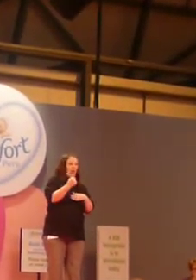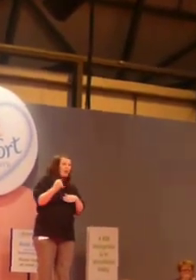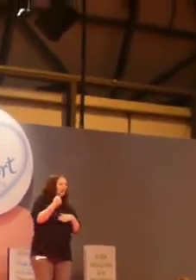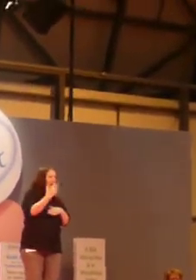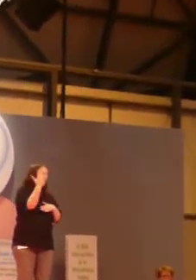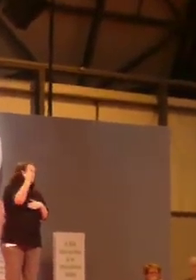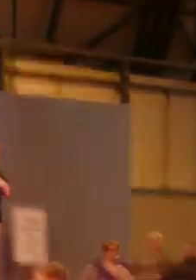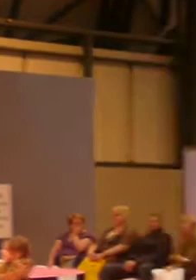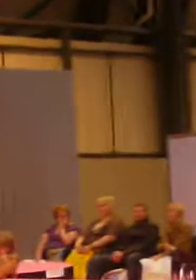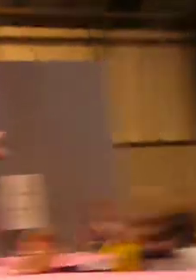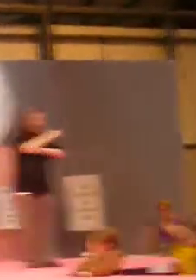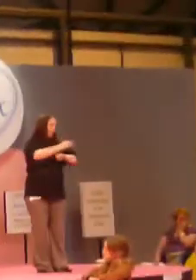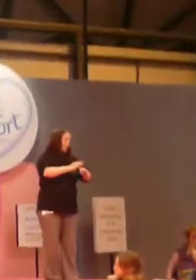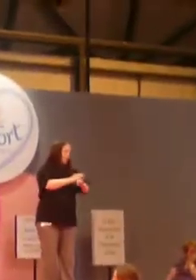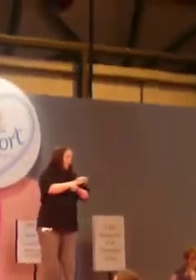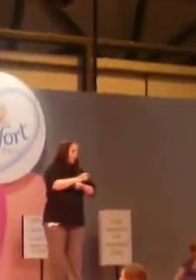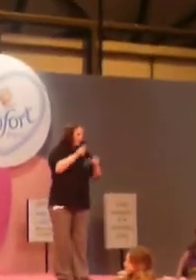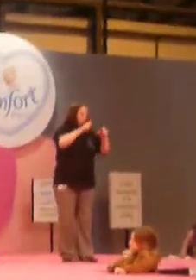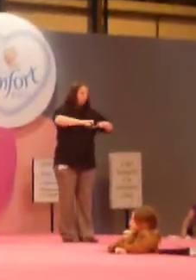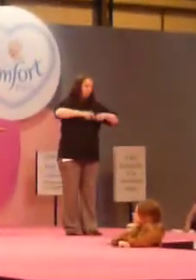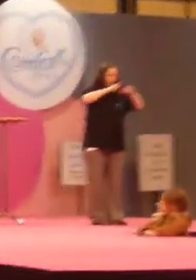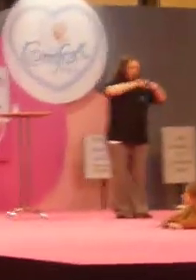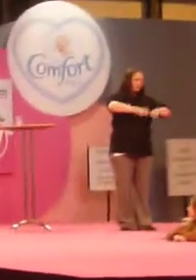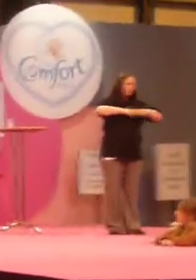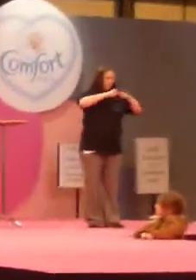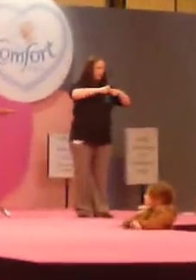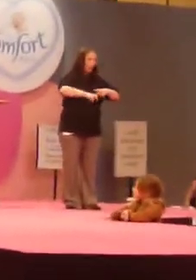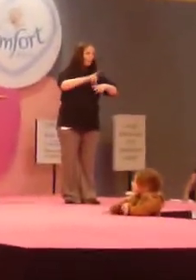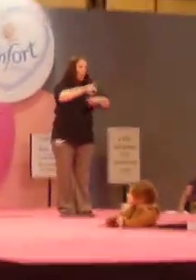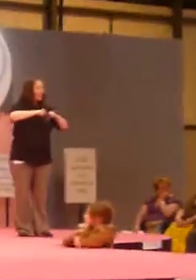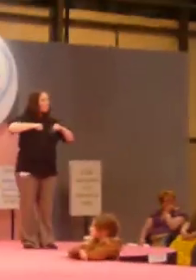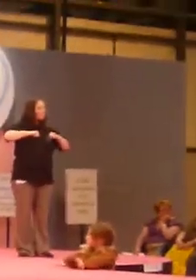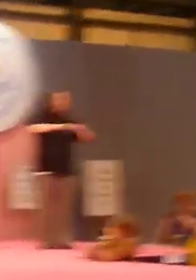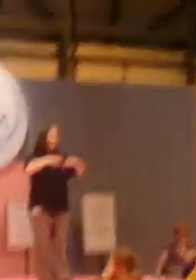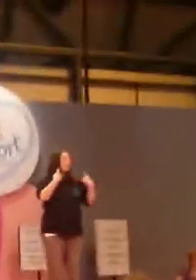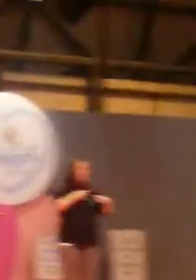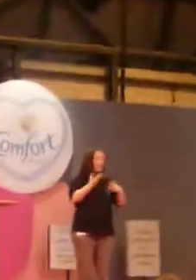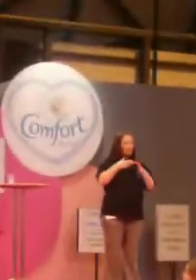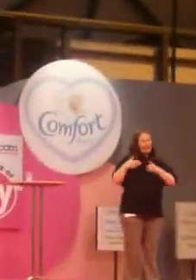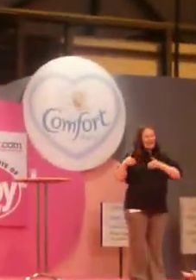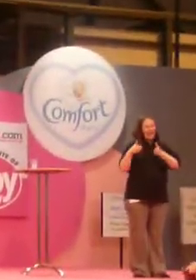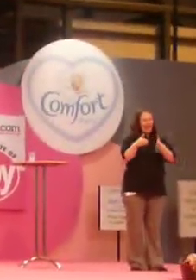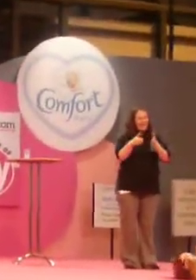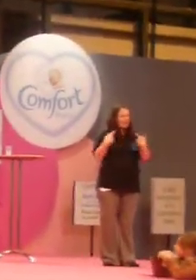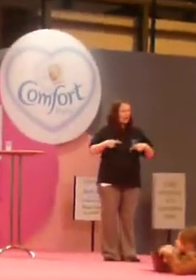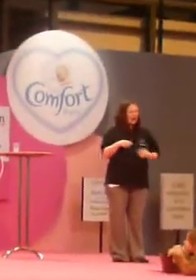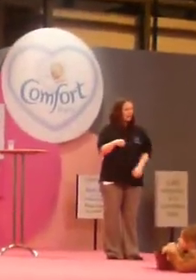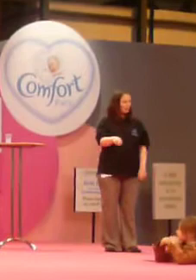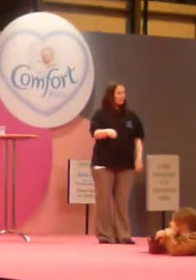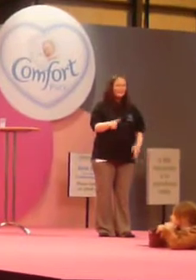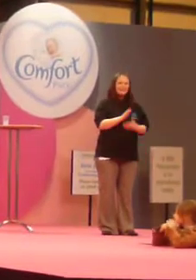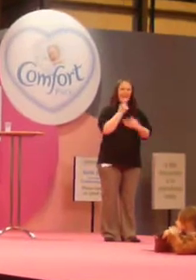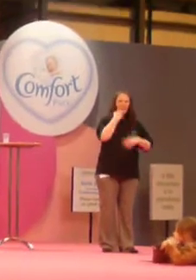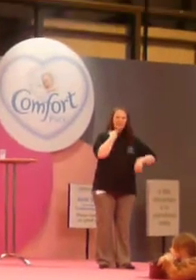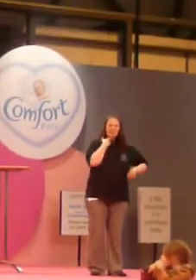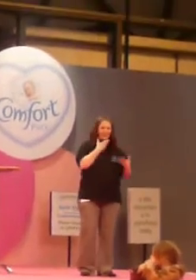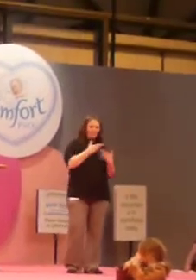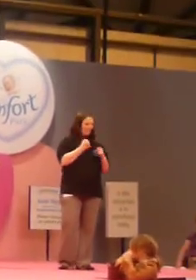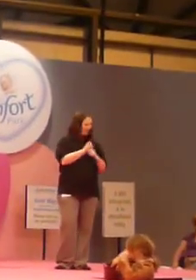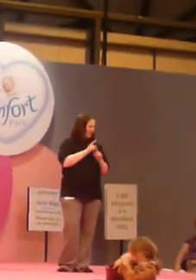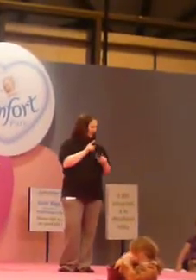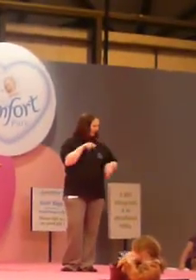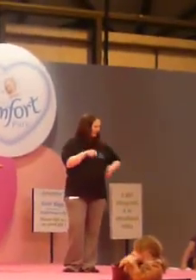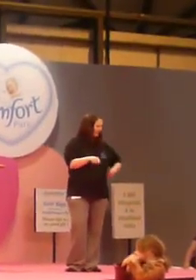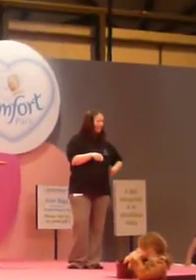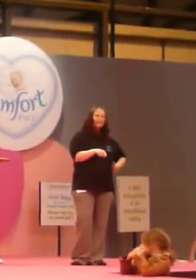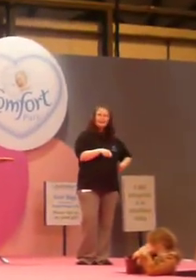hours. They didn't like me with a buggy in the aisle, so I thought, what am I going to do with this baby? And in the end, me